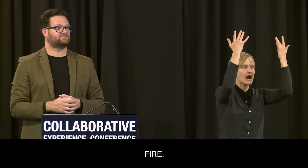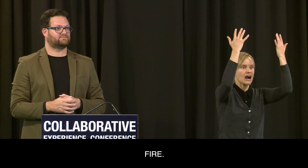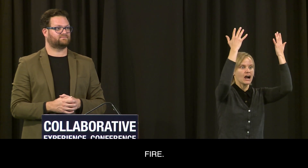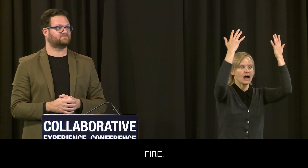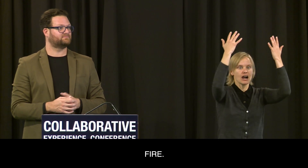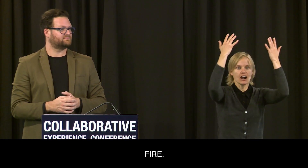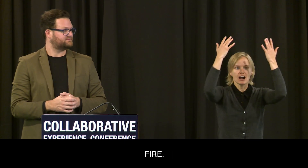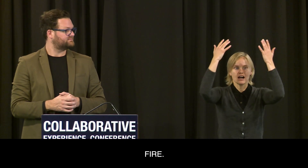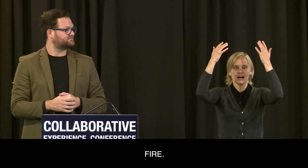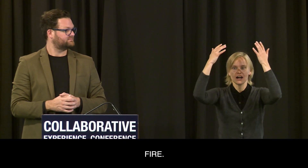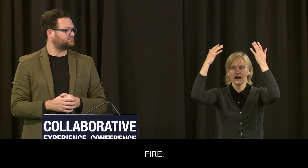fire,